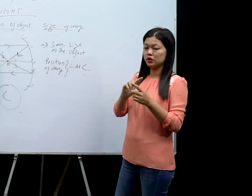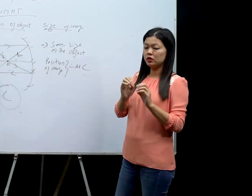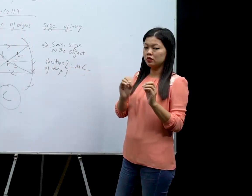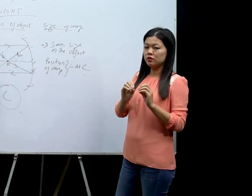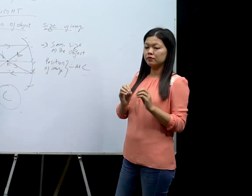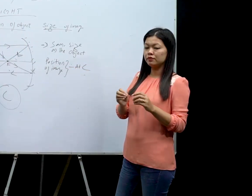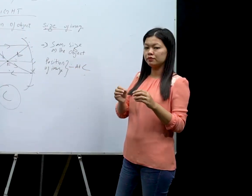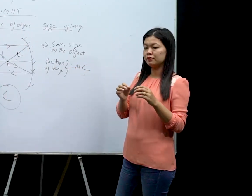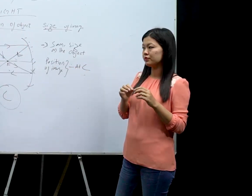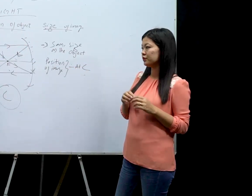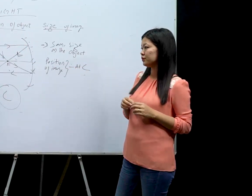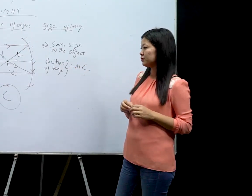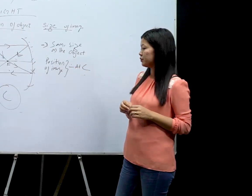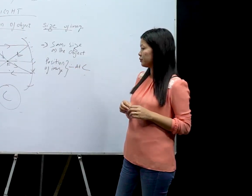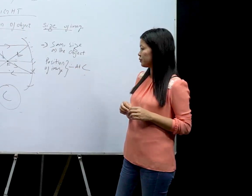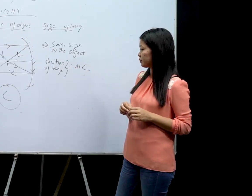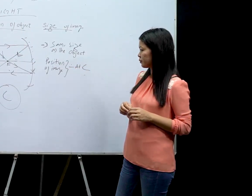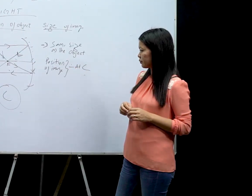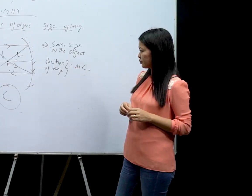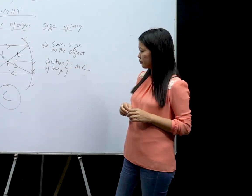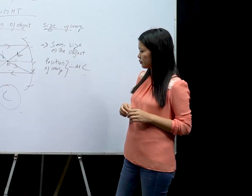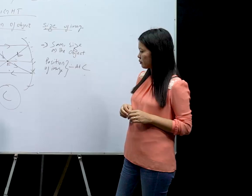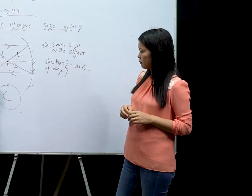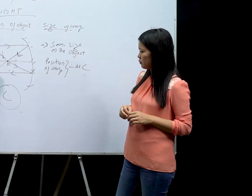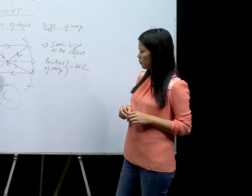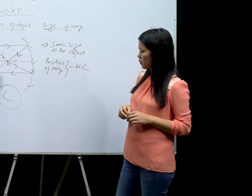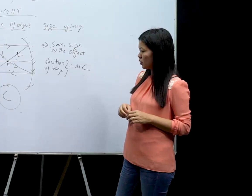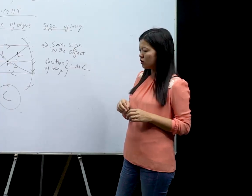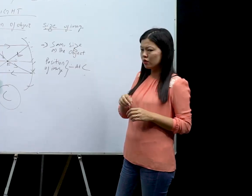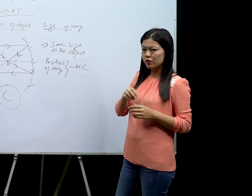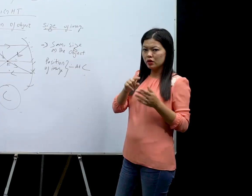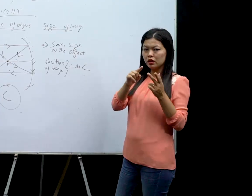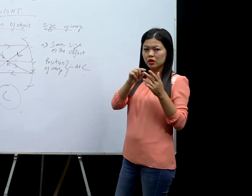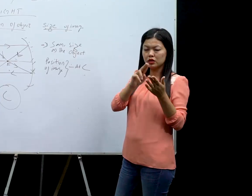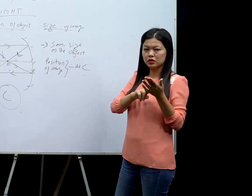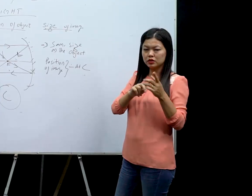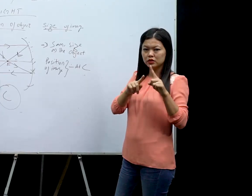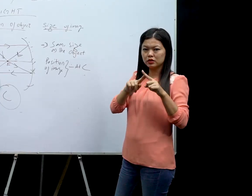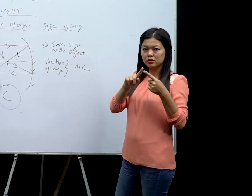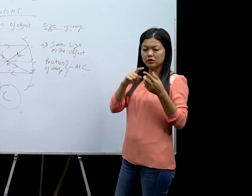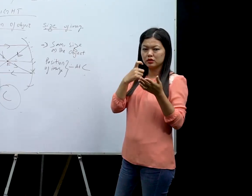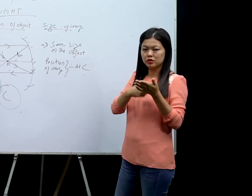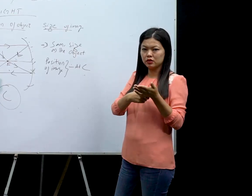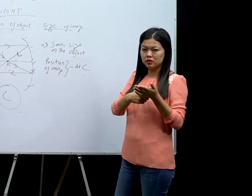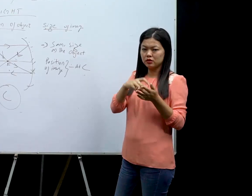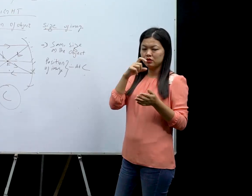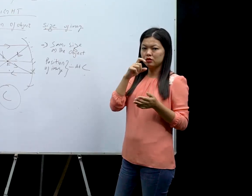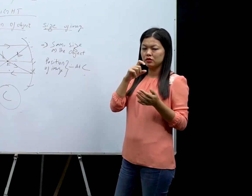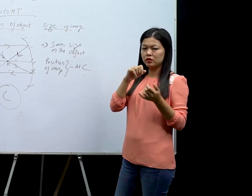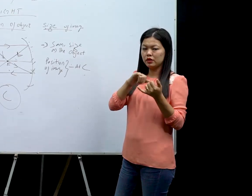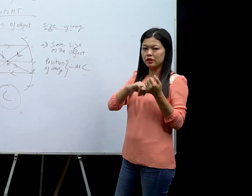Clear? Now student, did we get the intersection or not? So we get the intersection here, students. That